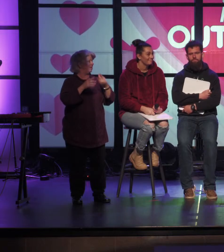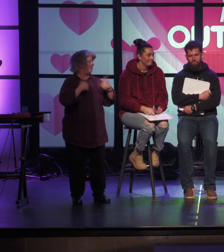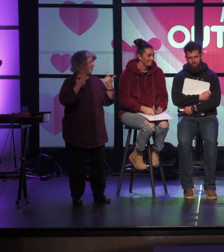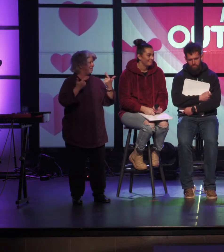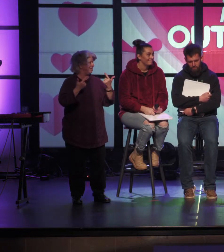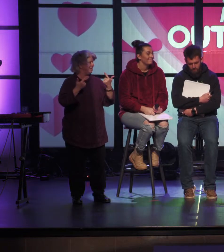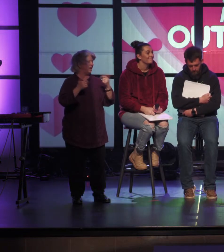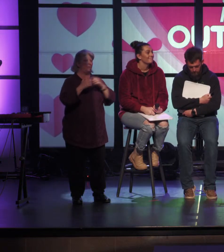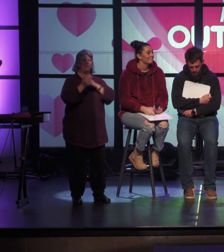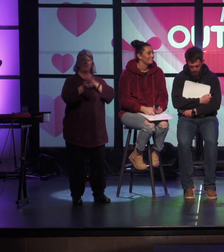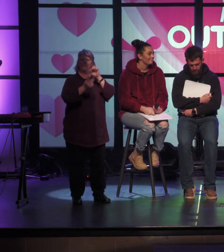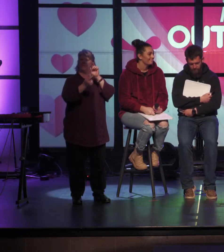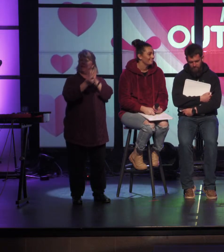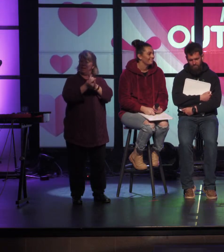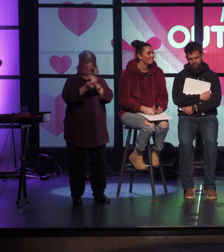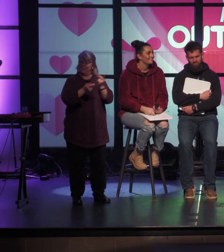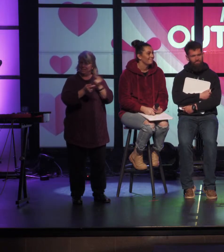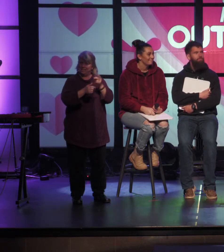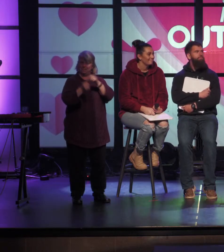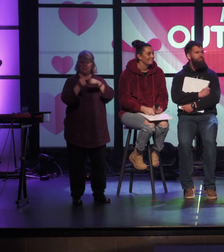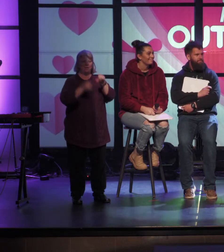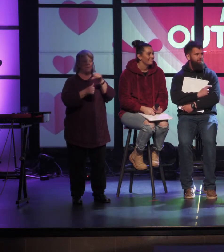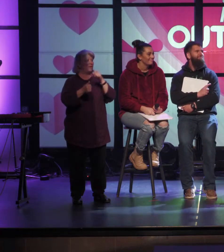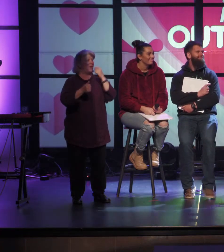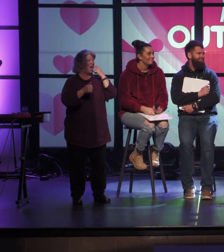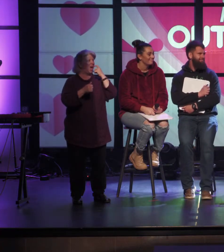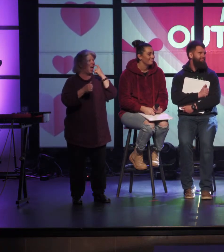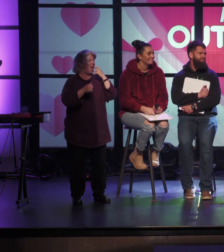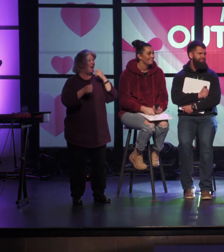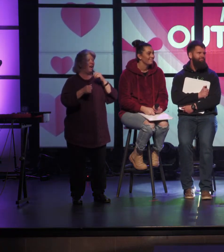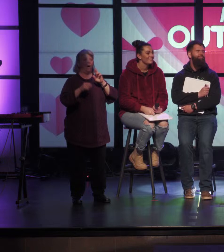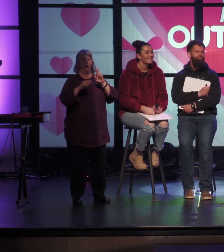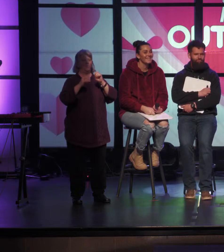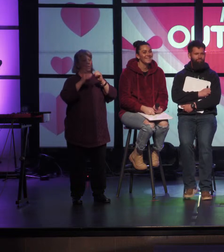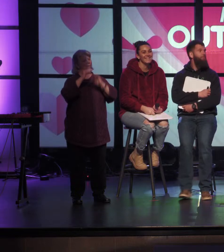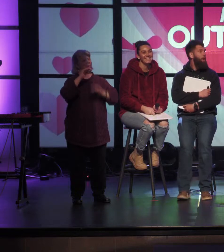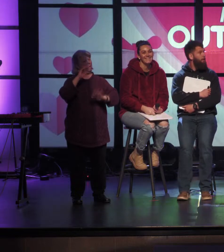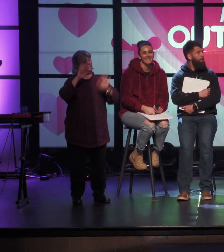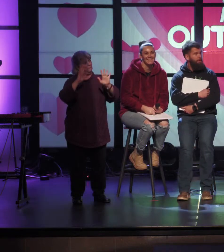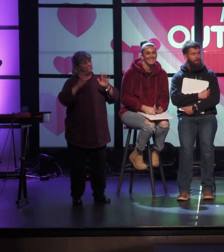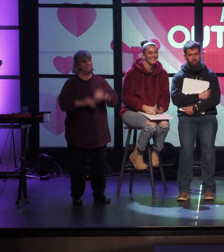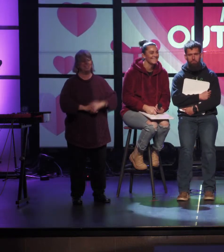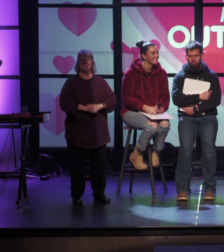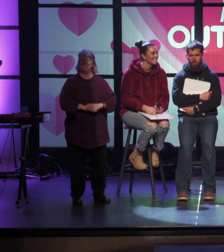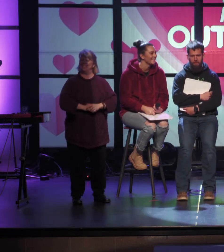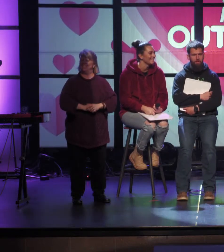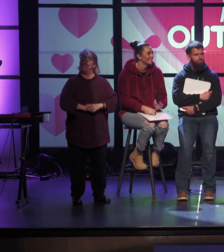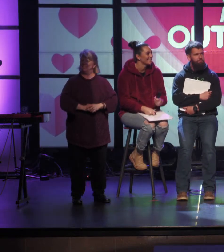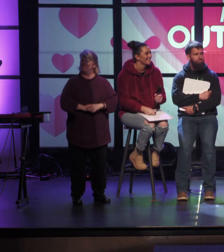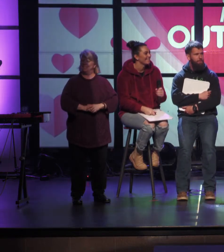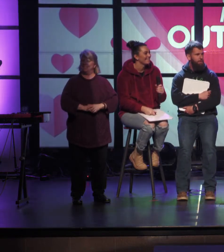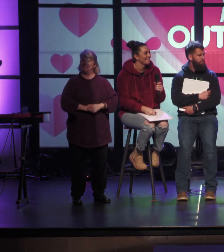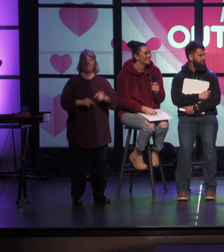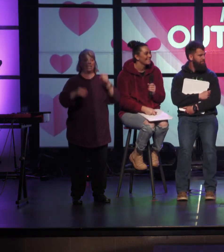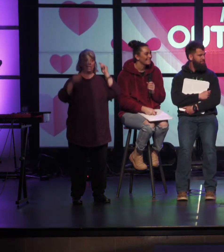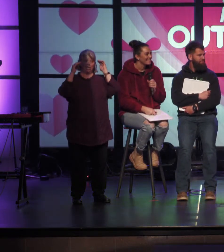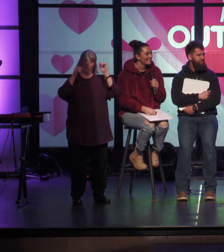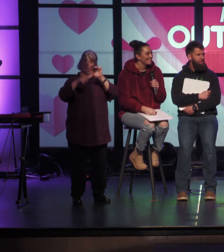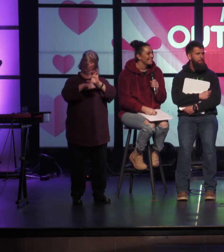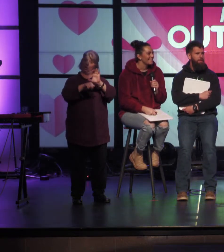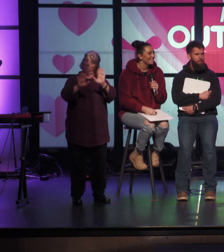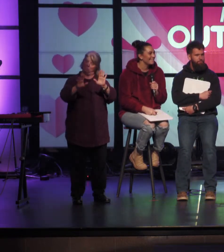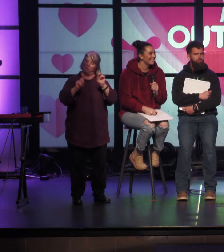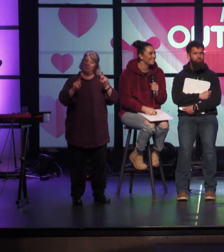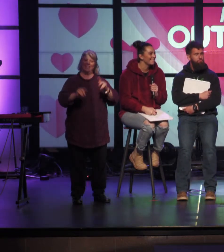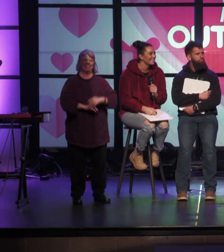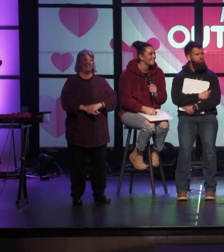in, how you met, if it's R-rated or below. And then, this is adult church, so that's